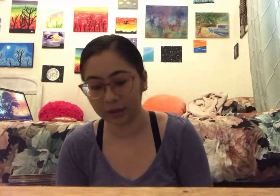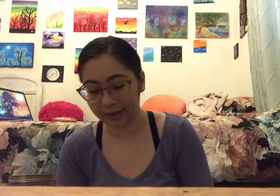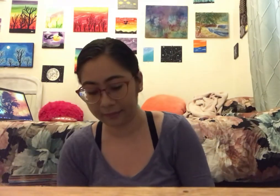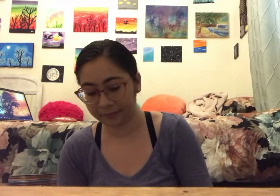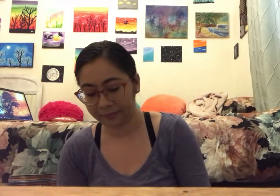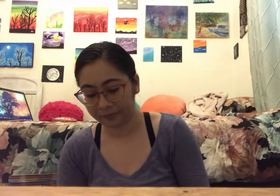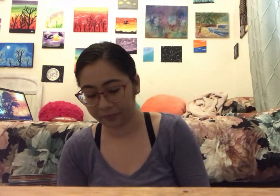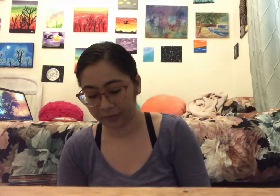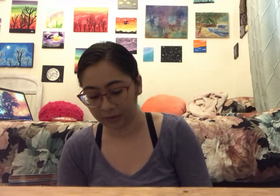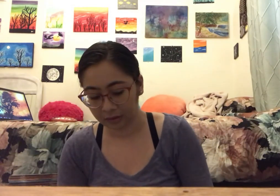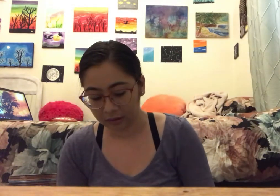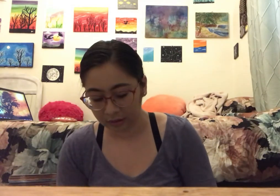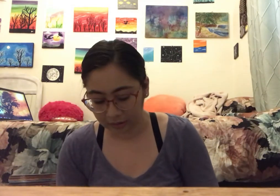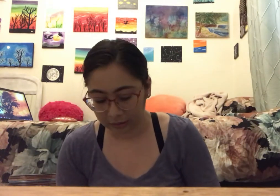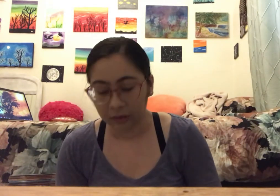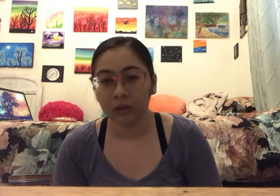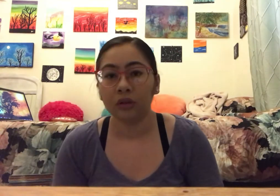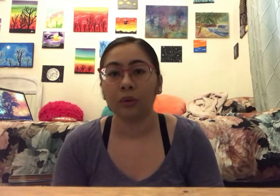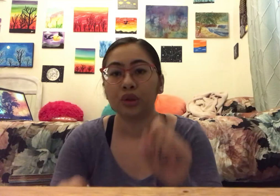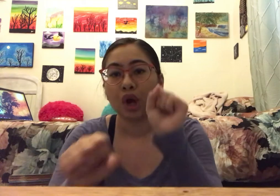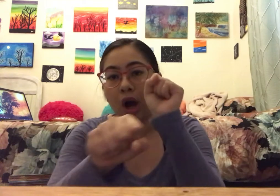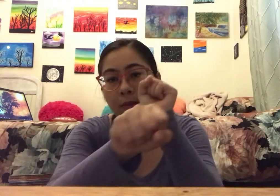time. So job.